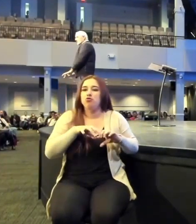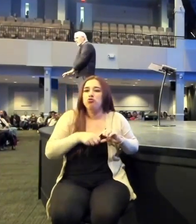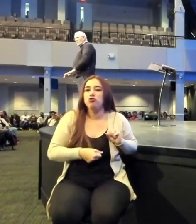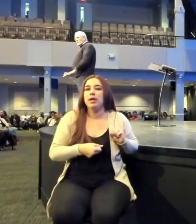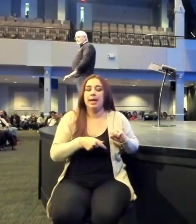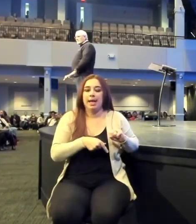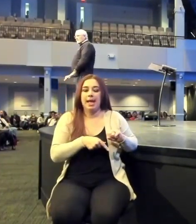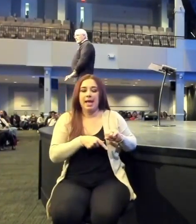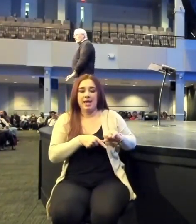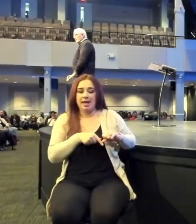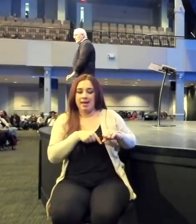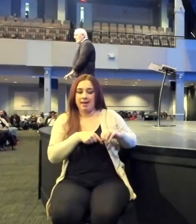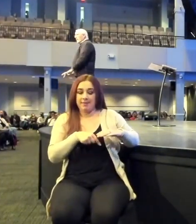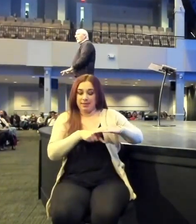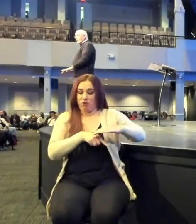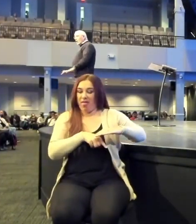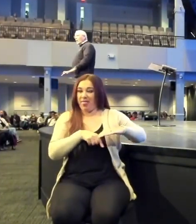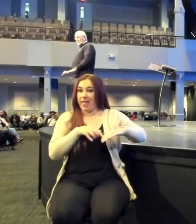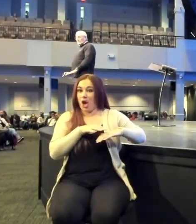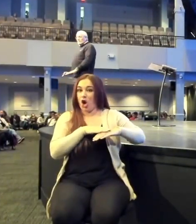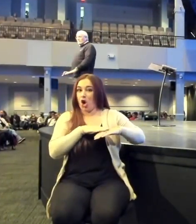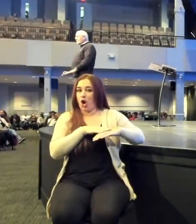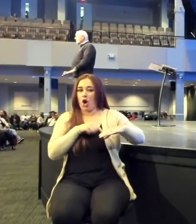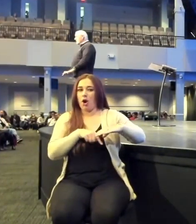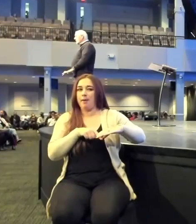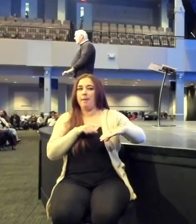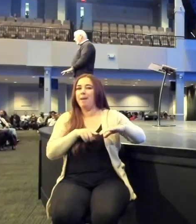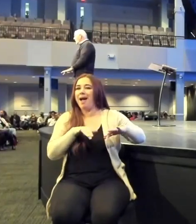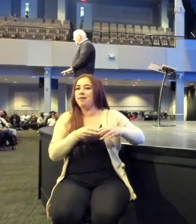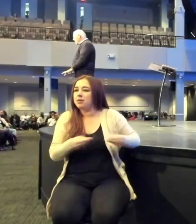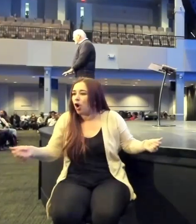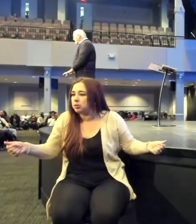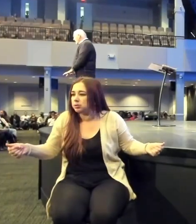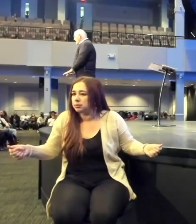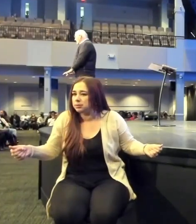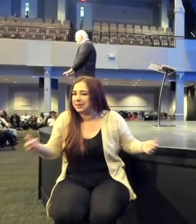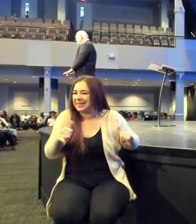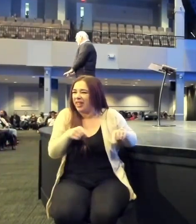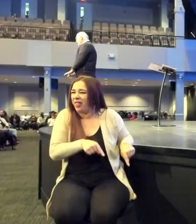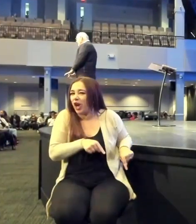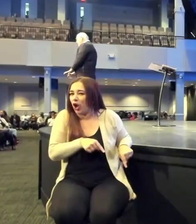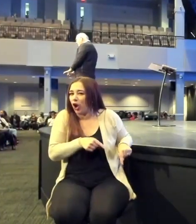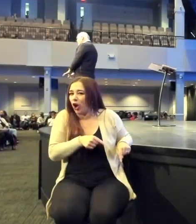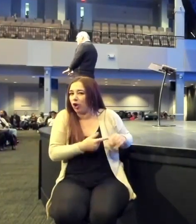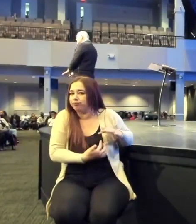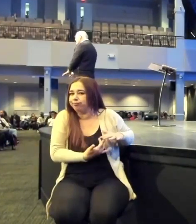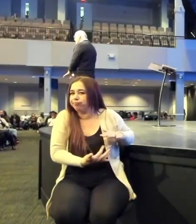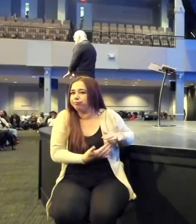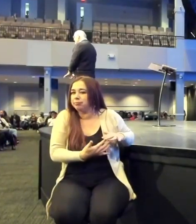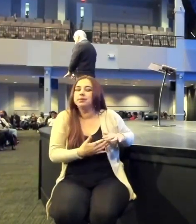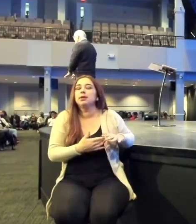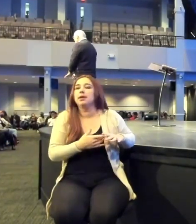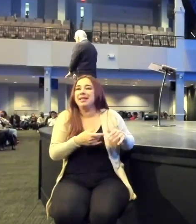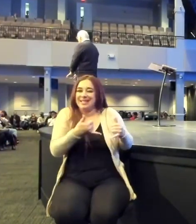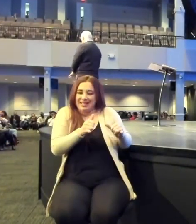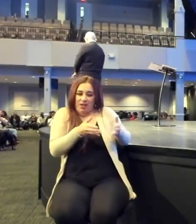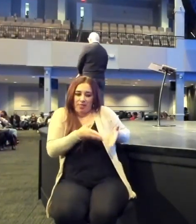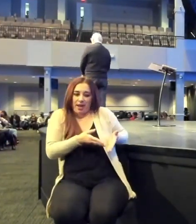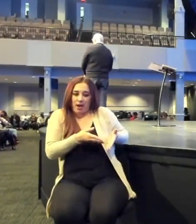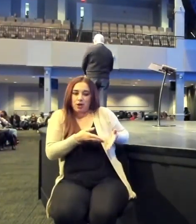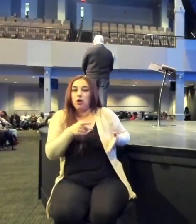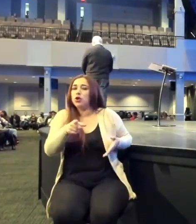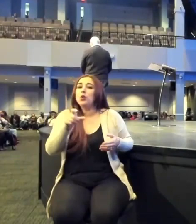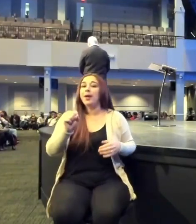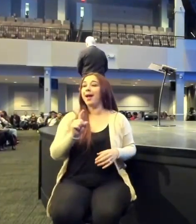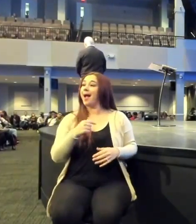under the surface, but they're not gone. Are you with me? Okay. They're under the surface, so you can